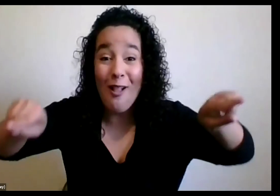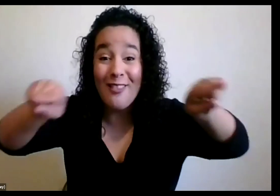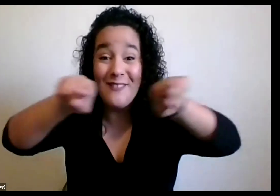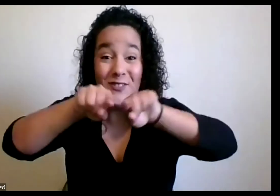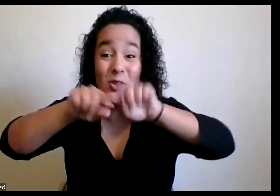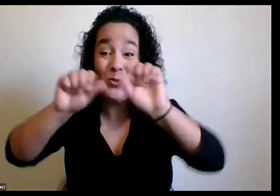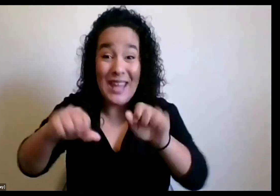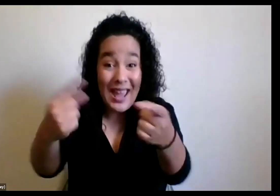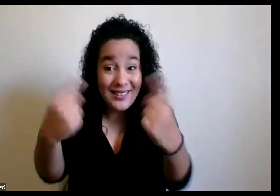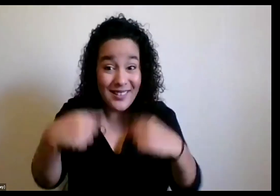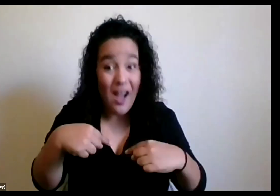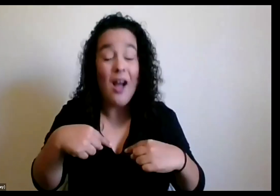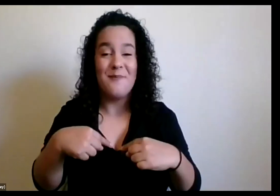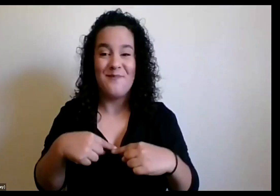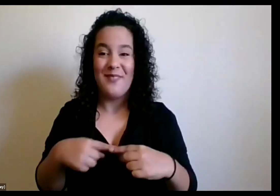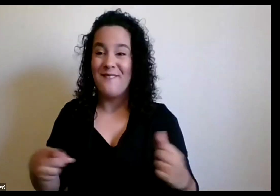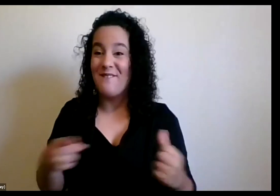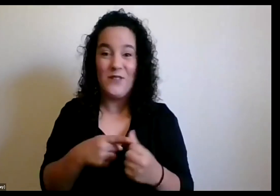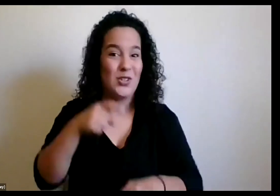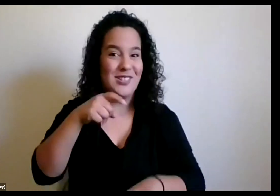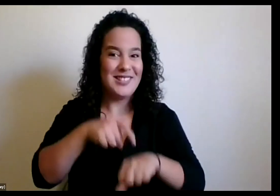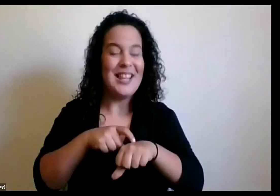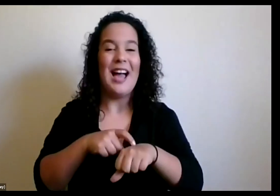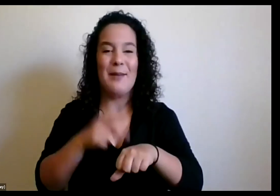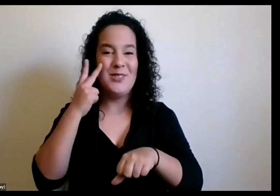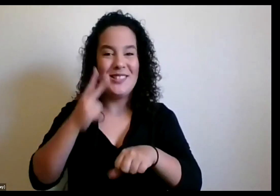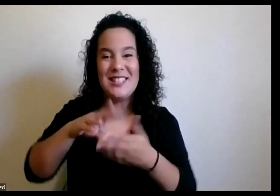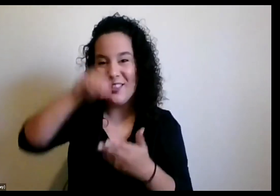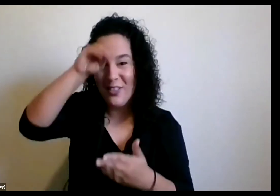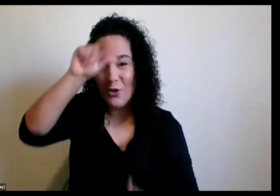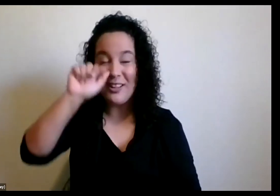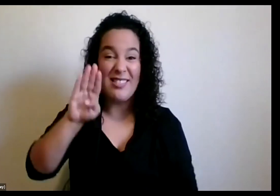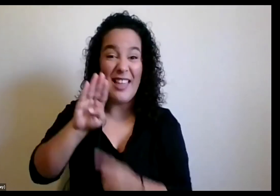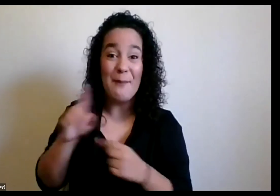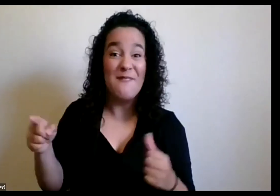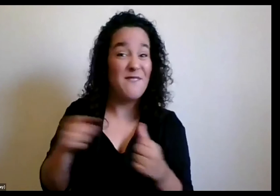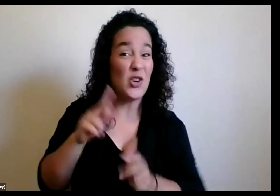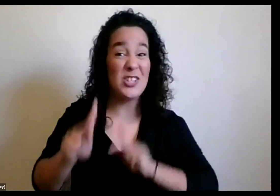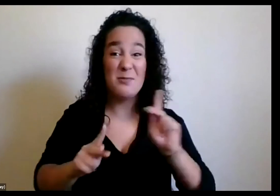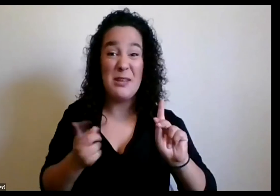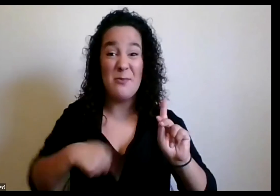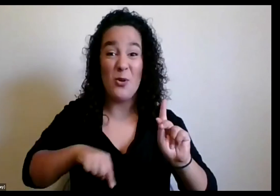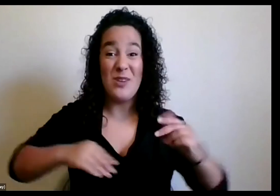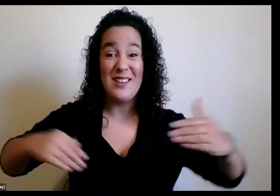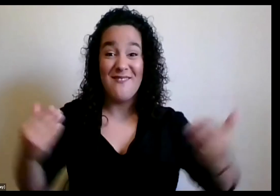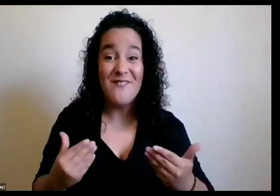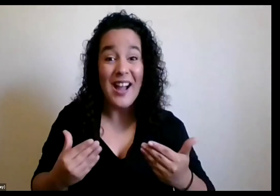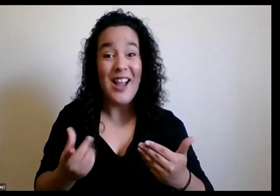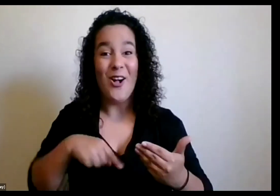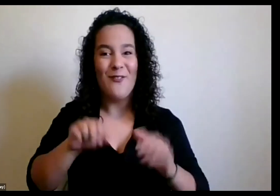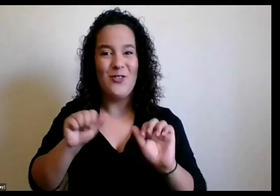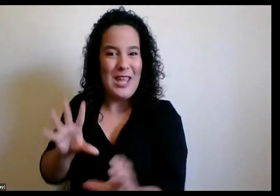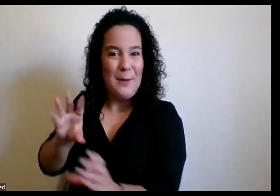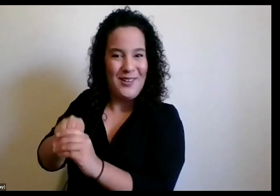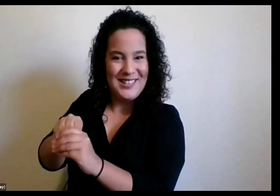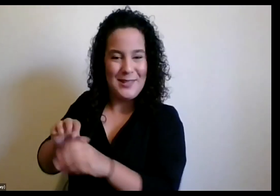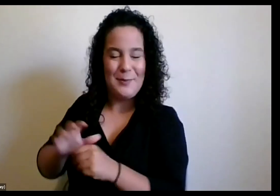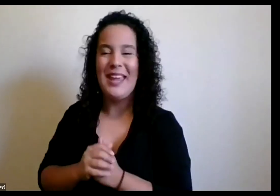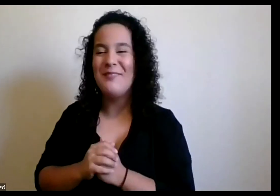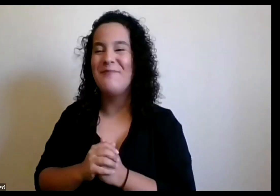of this Housing Narrative Learning Lab. You are the first people to be invited to participate. And we're